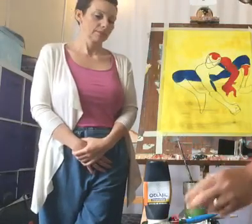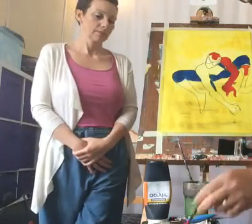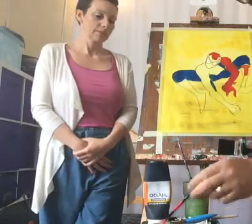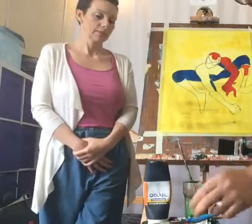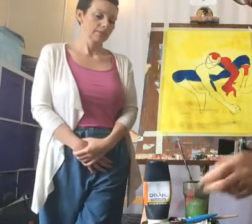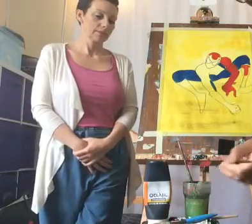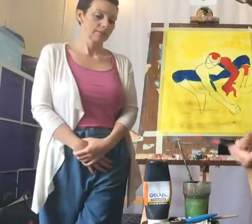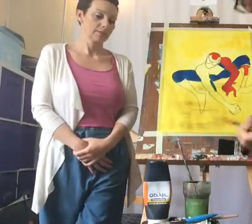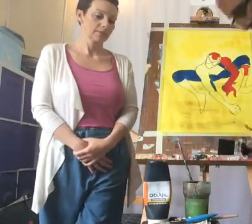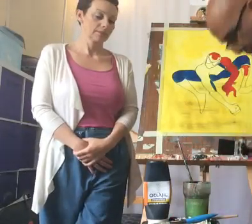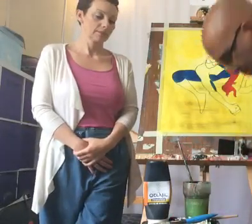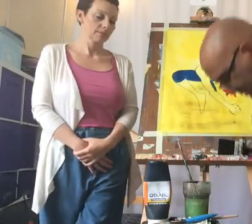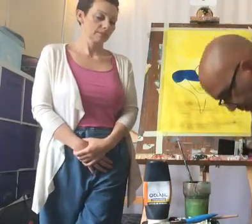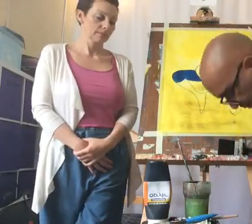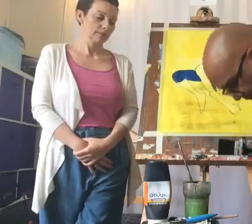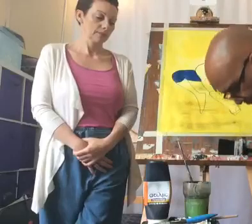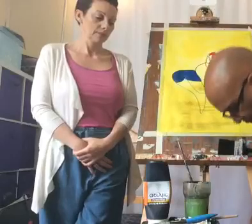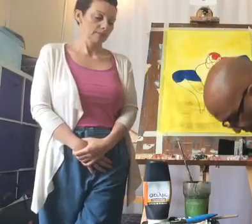Just stuck that in yellow.